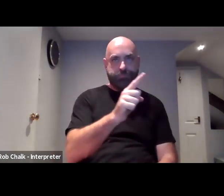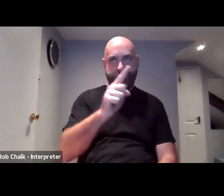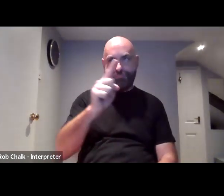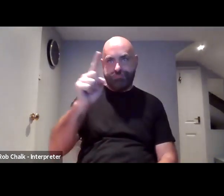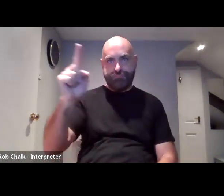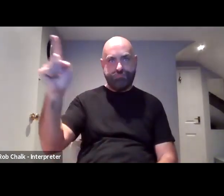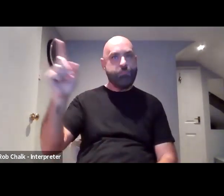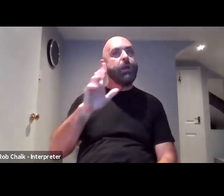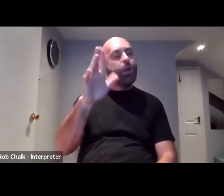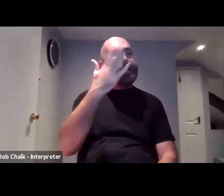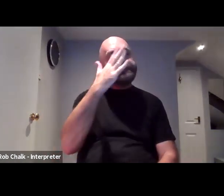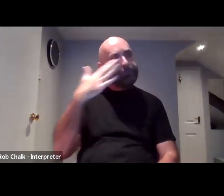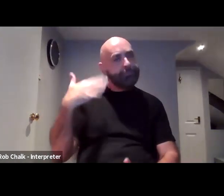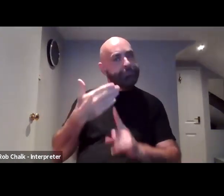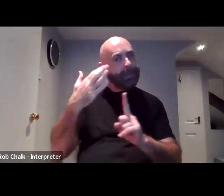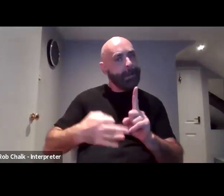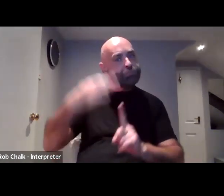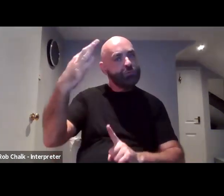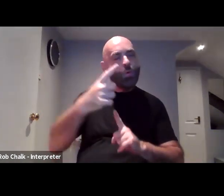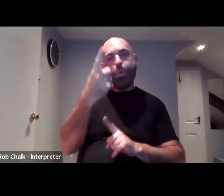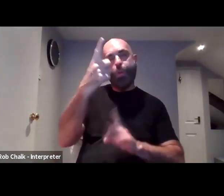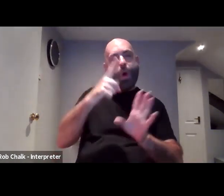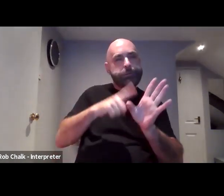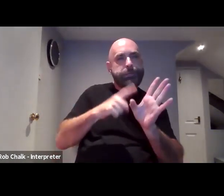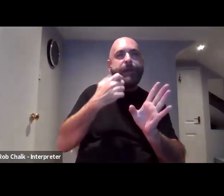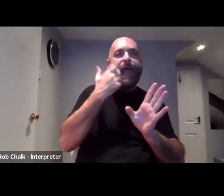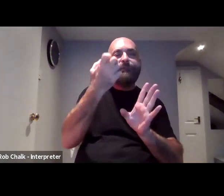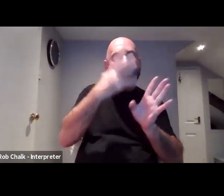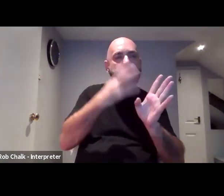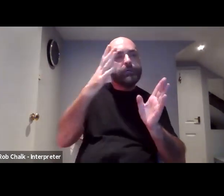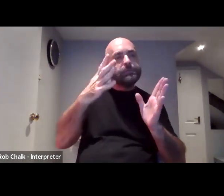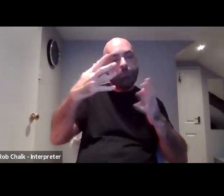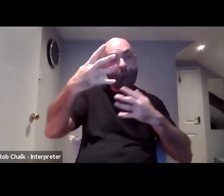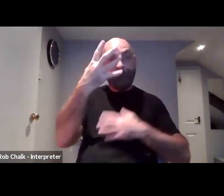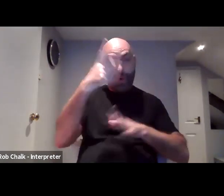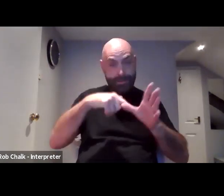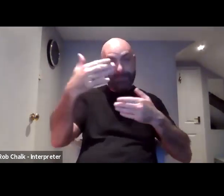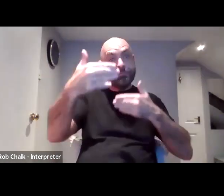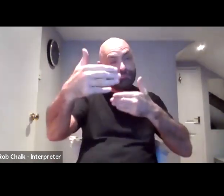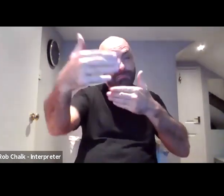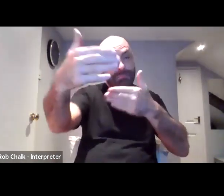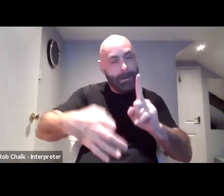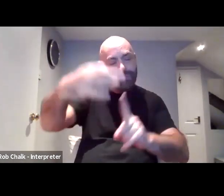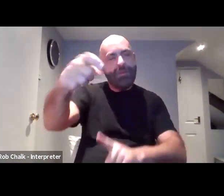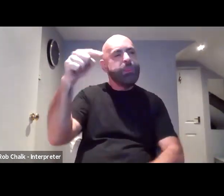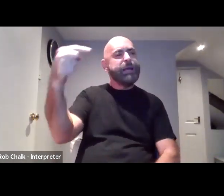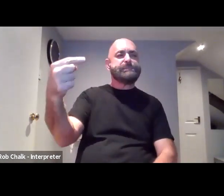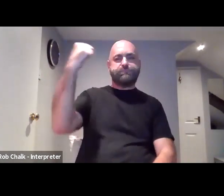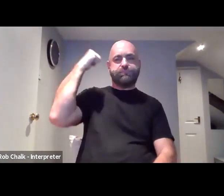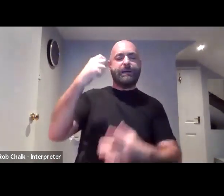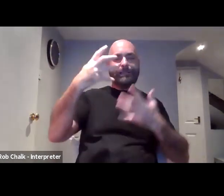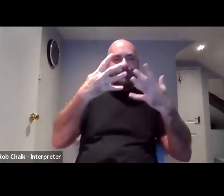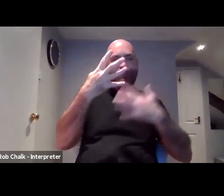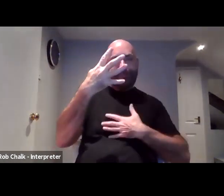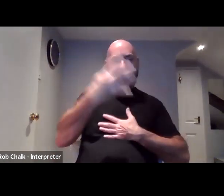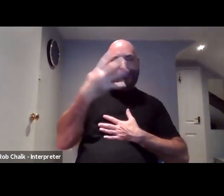It had been improving about 1 year every 4 years for women and for men. That's going back to 1980. In fact, if I